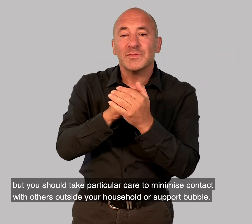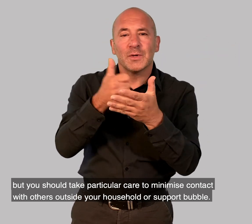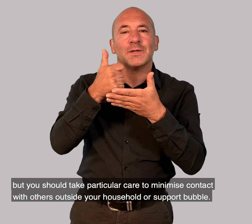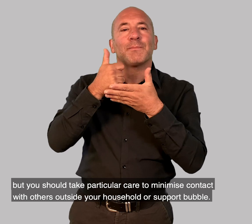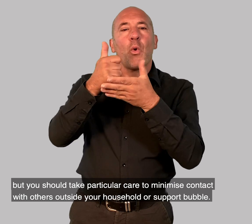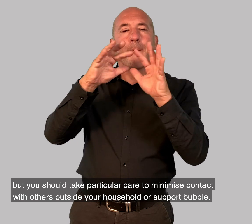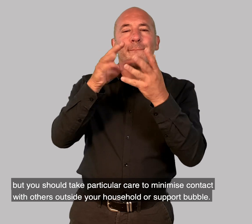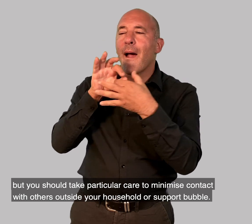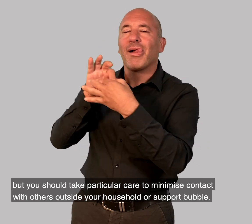bubble.